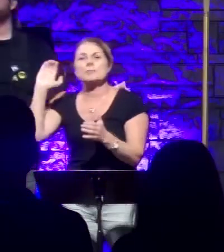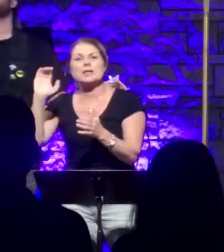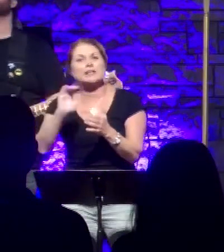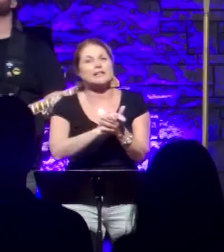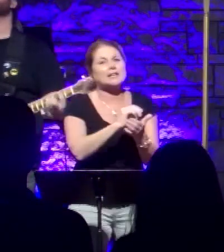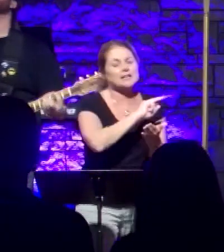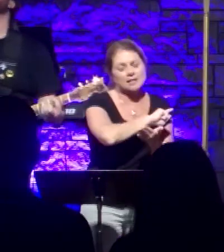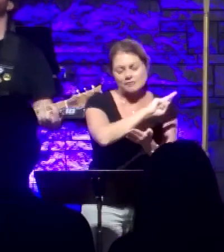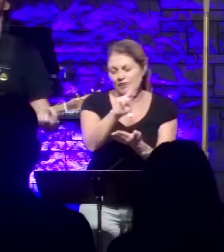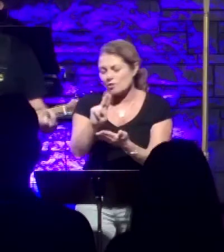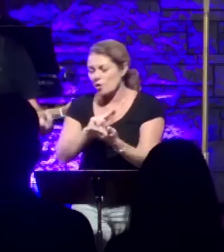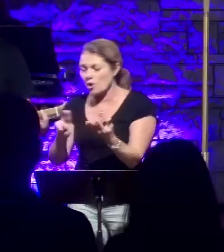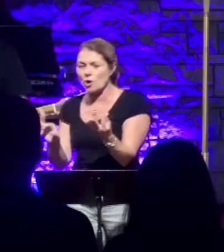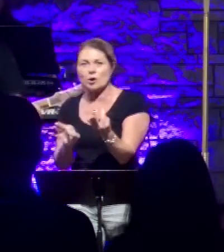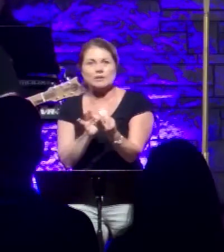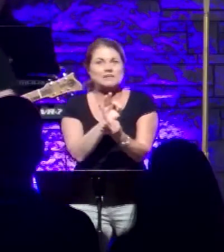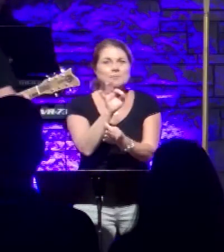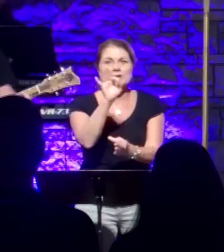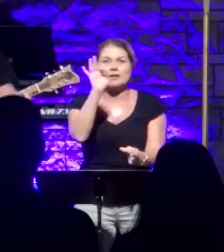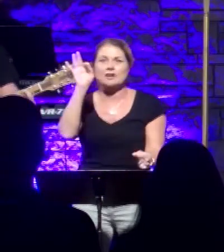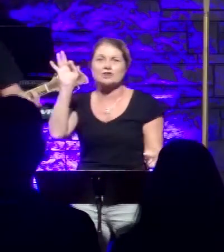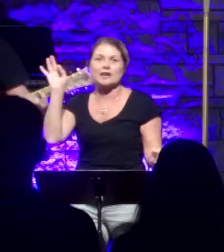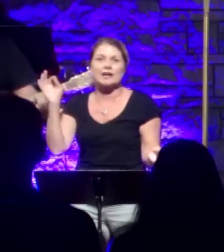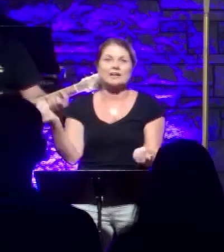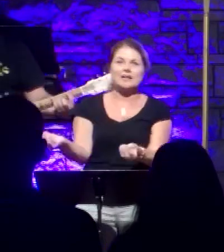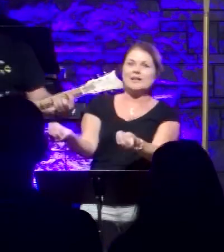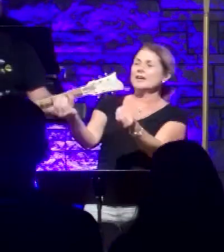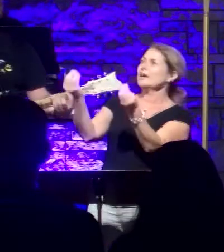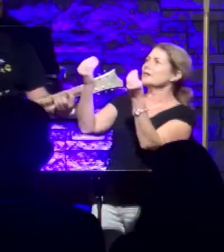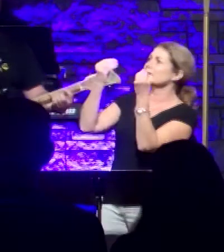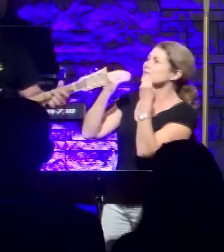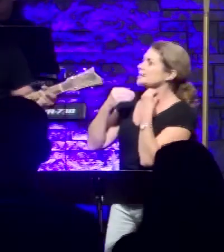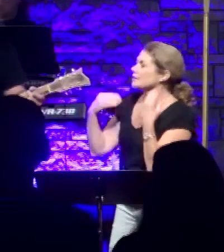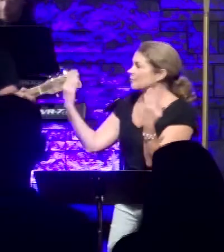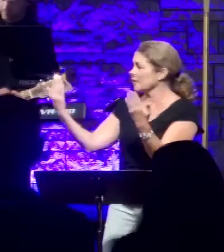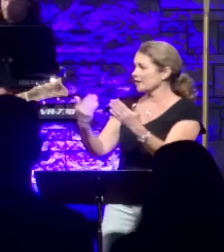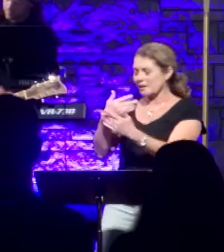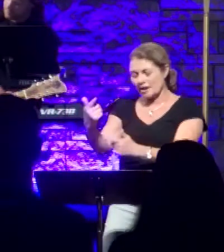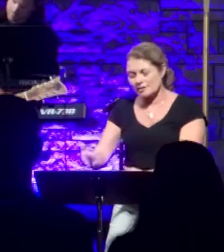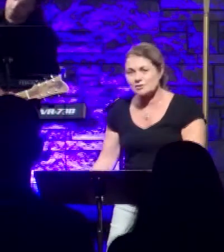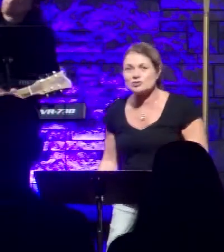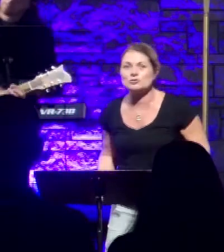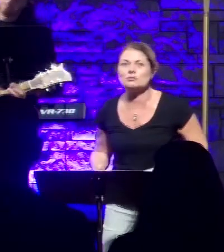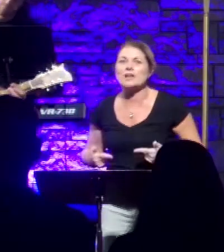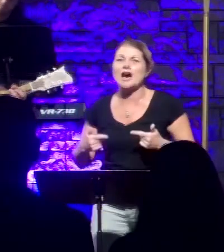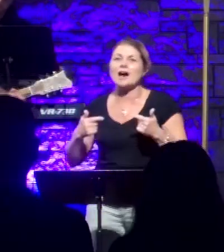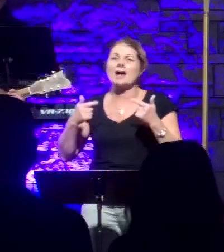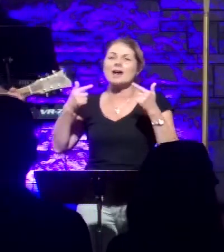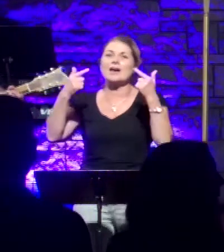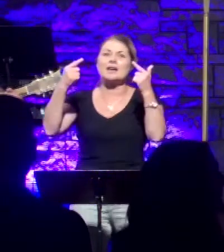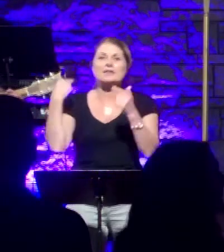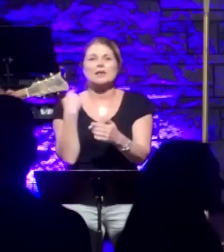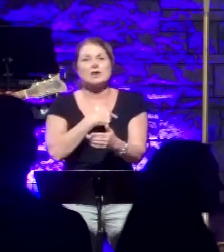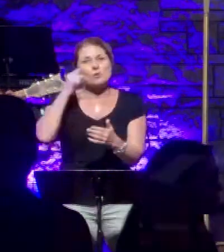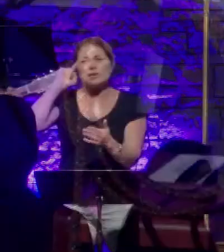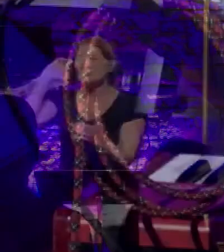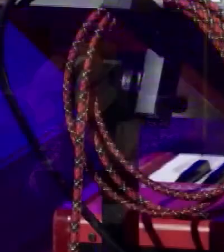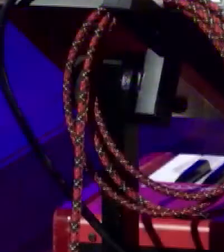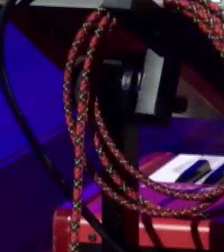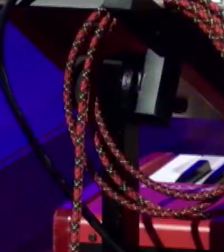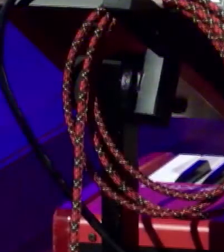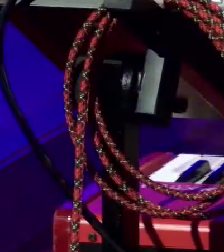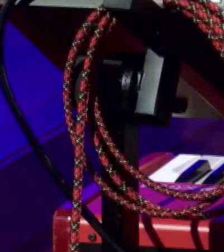We believe in the Holy Spirit, and He's giving us new life.